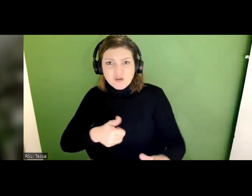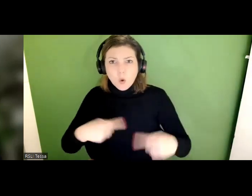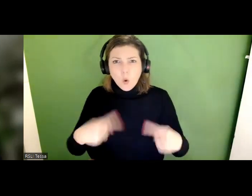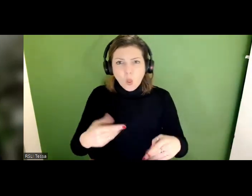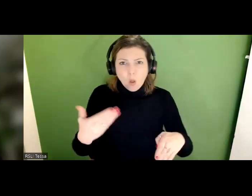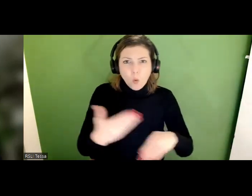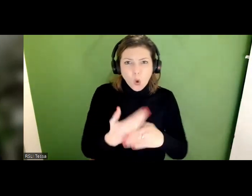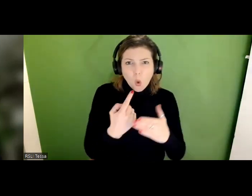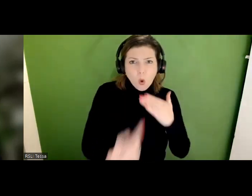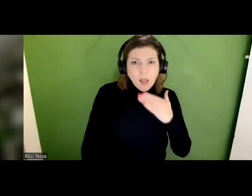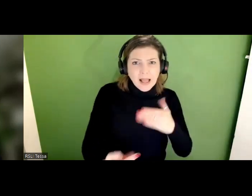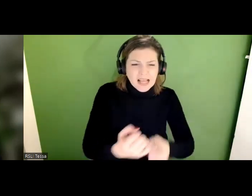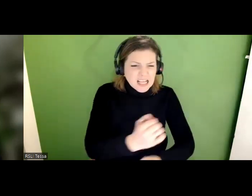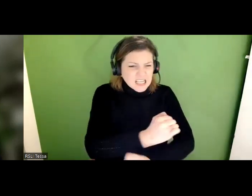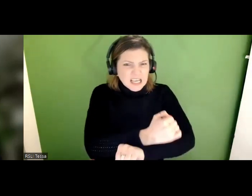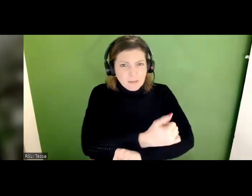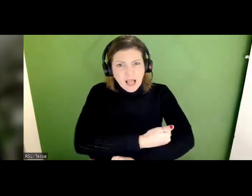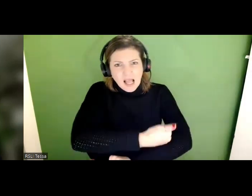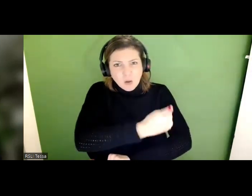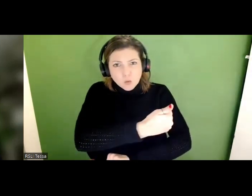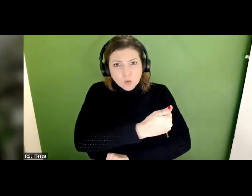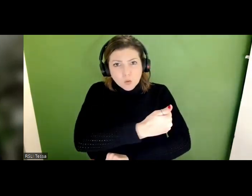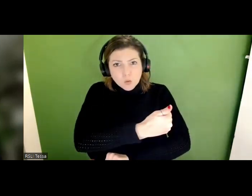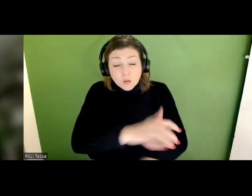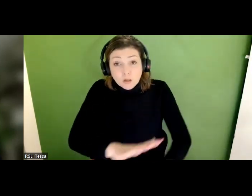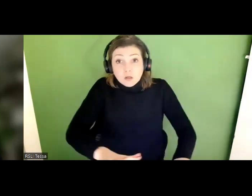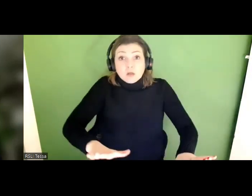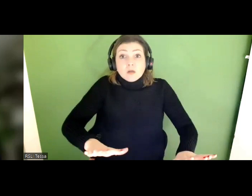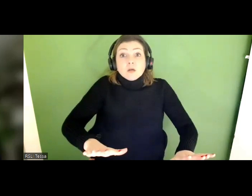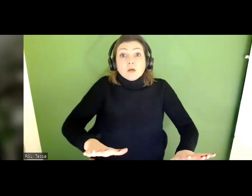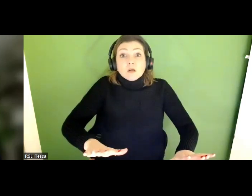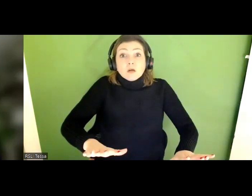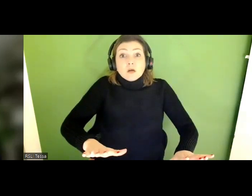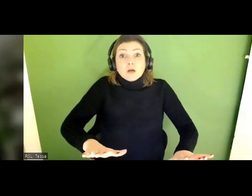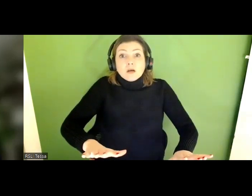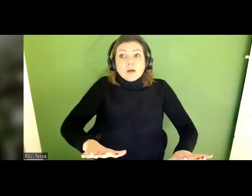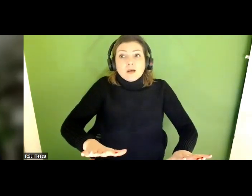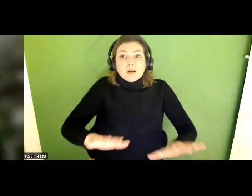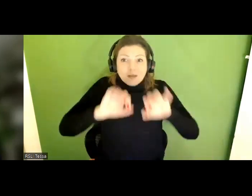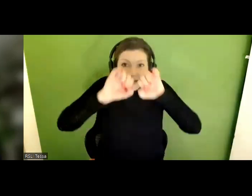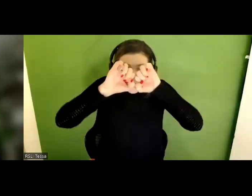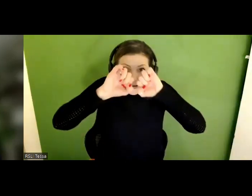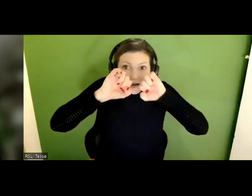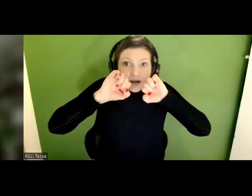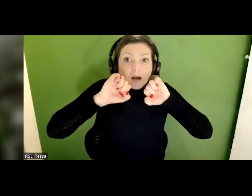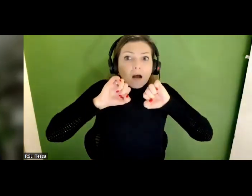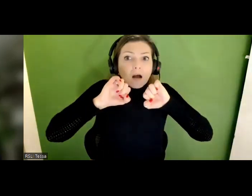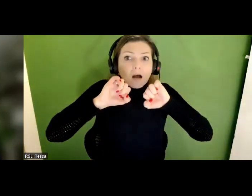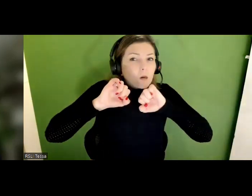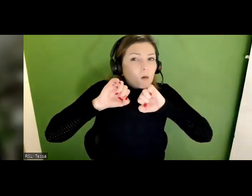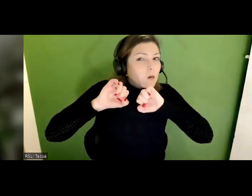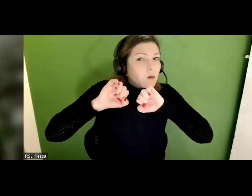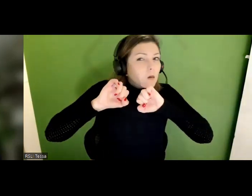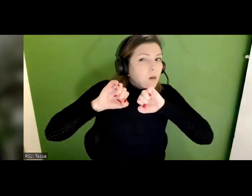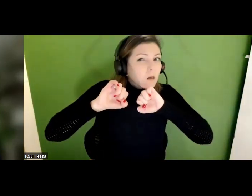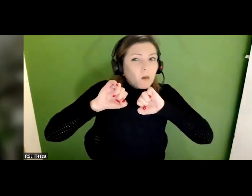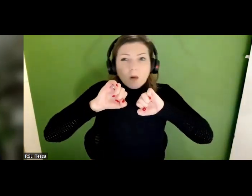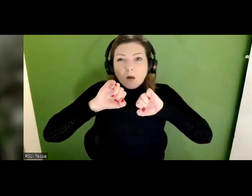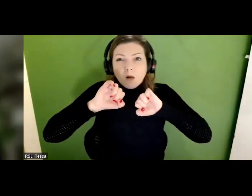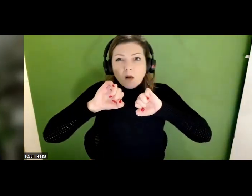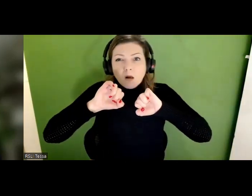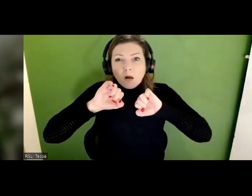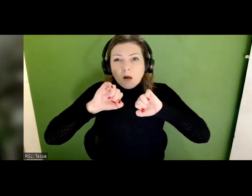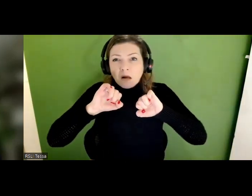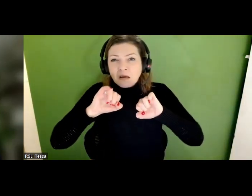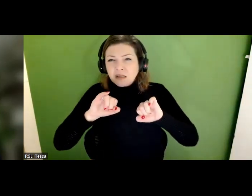Keep out. Polly skidded to a halt and peered through the iron bars. Even in the grey